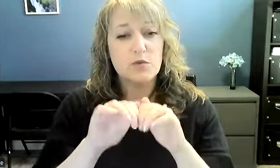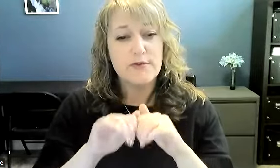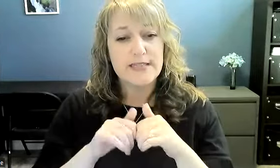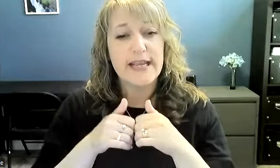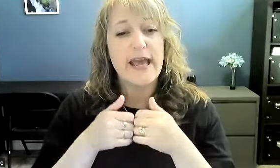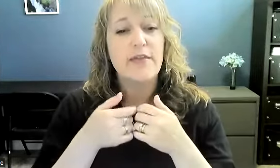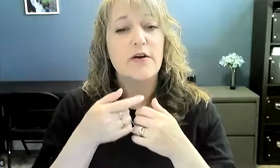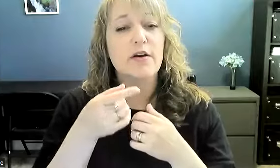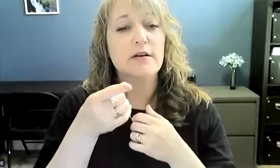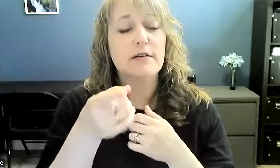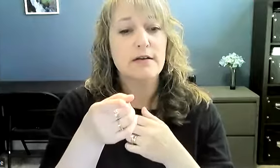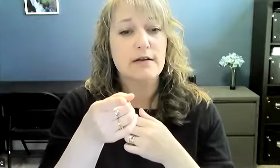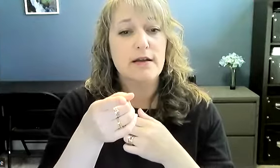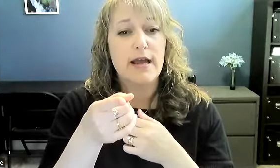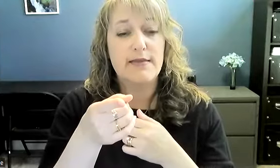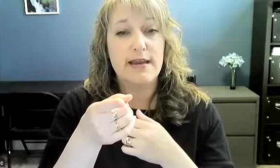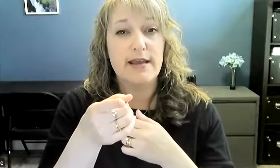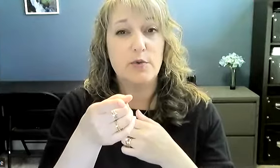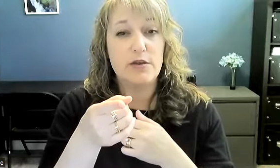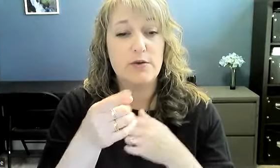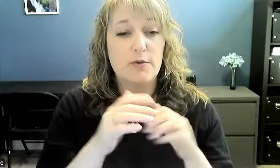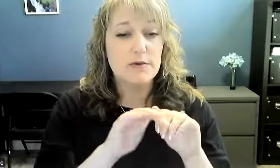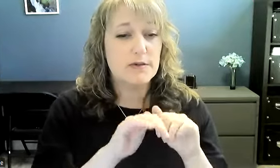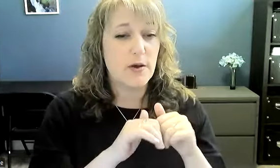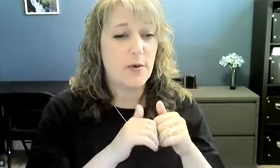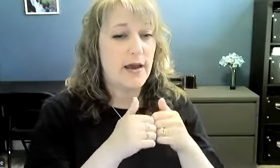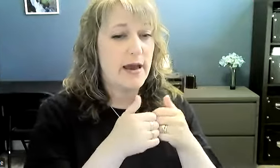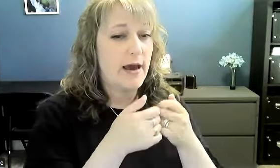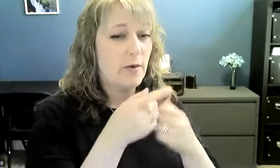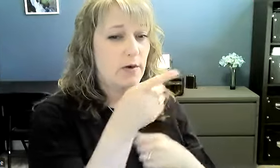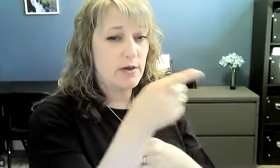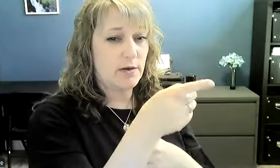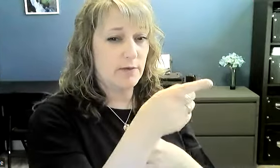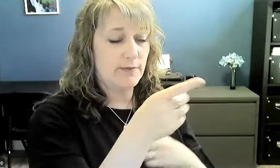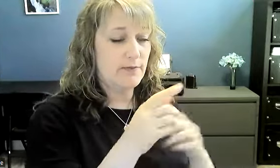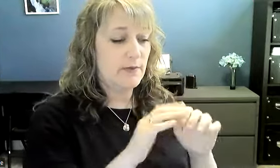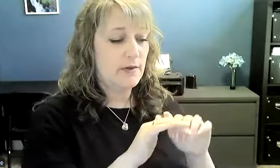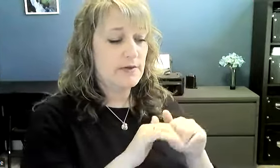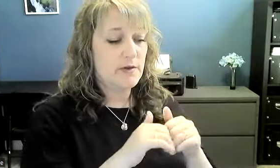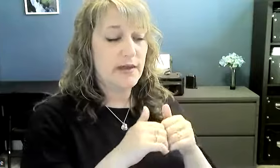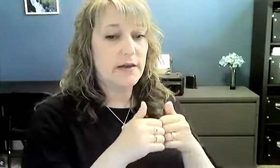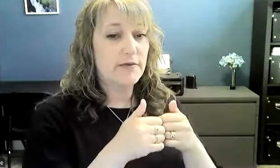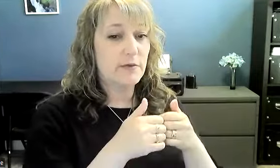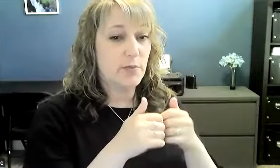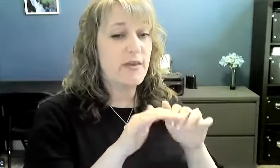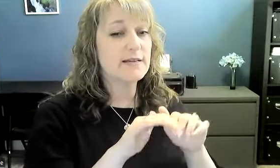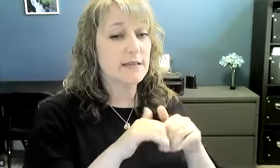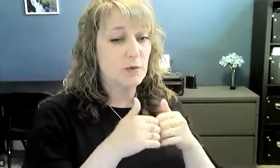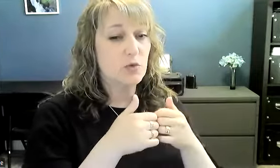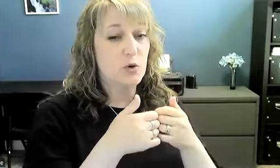of together, and then end with you. So how are you? So they kind of, both hands kind of go